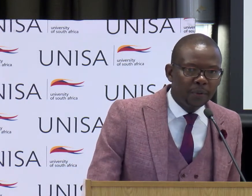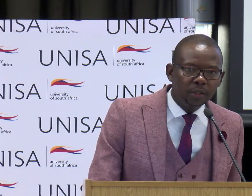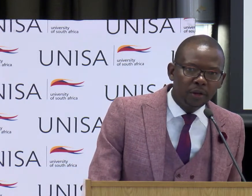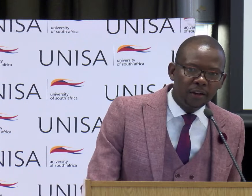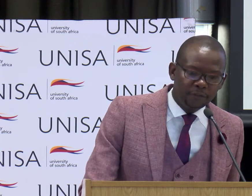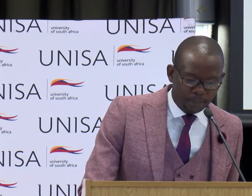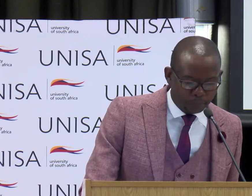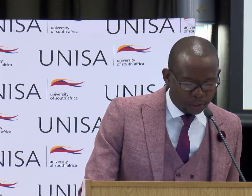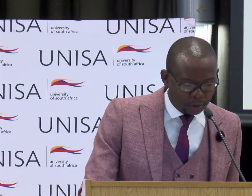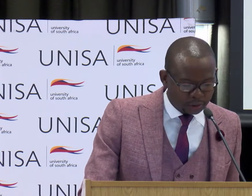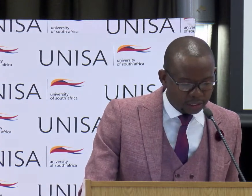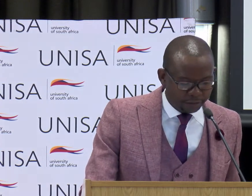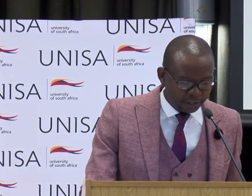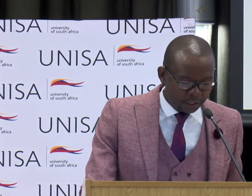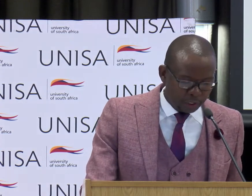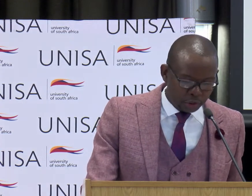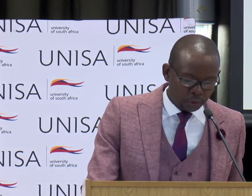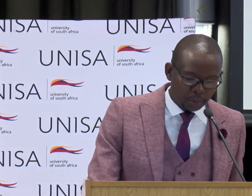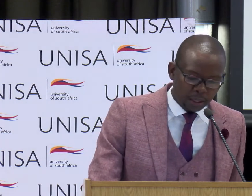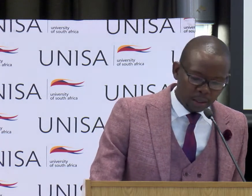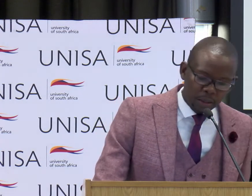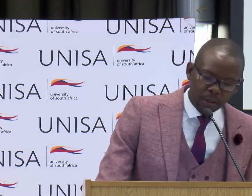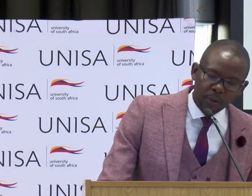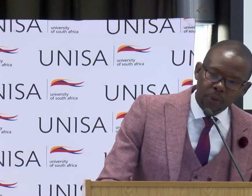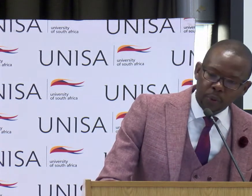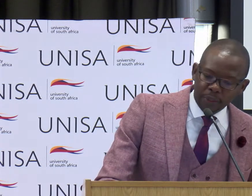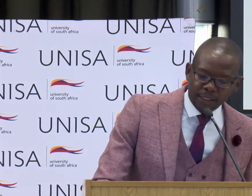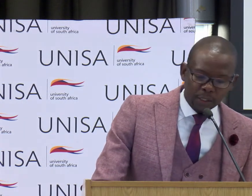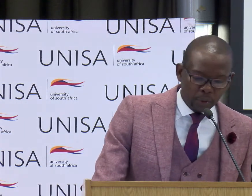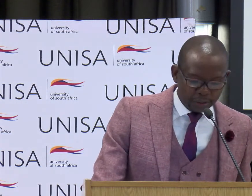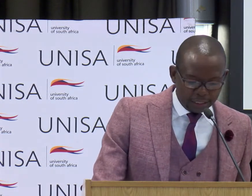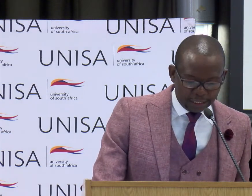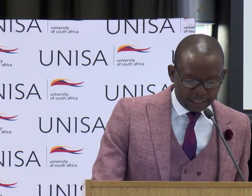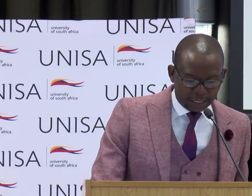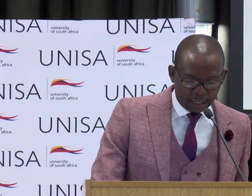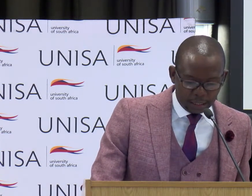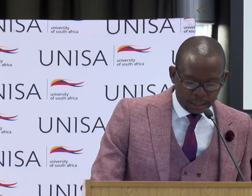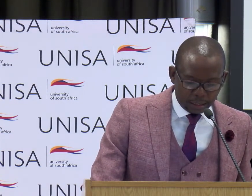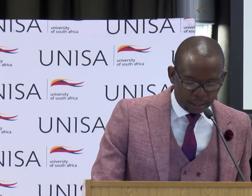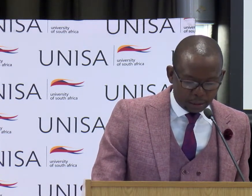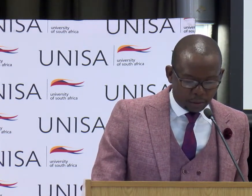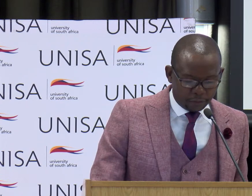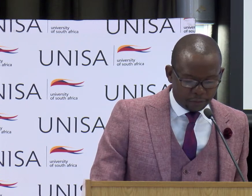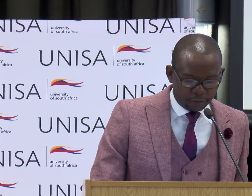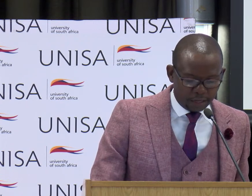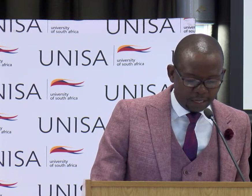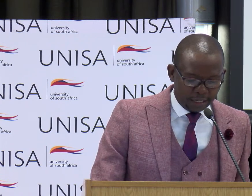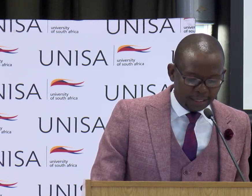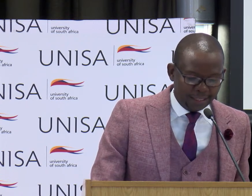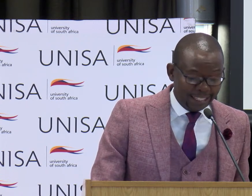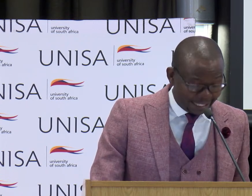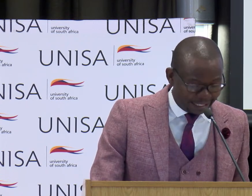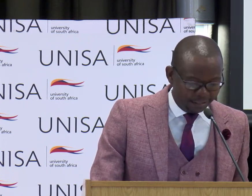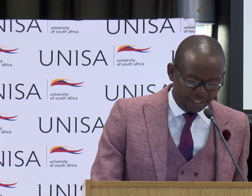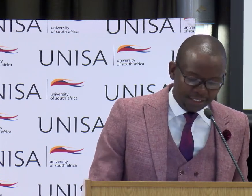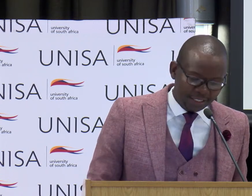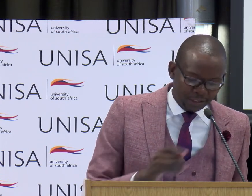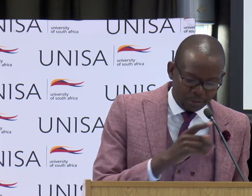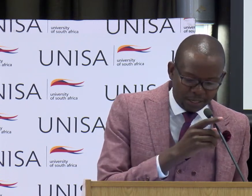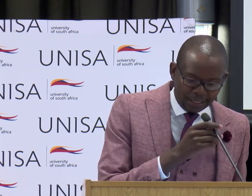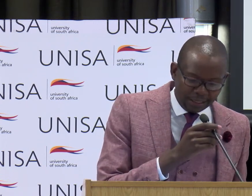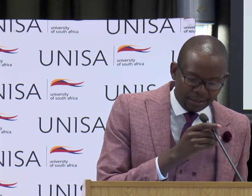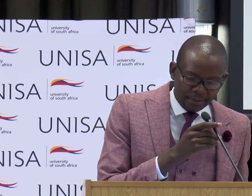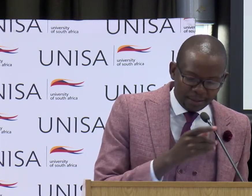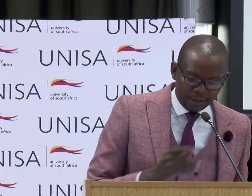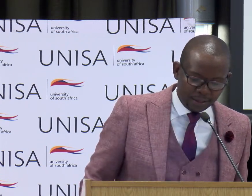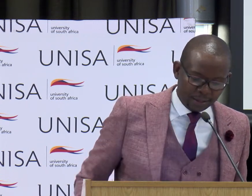So we are going to have Dr. Feziwe Shoba, who is the coordinator of this event that